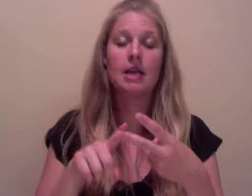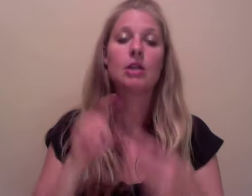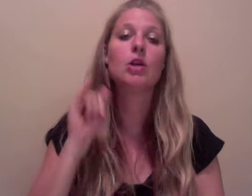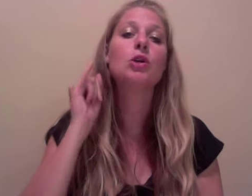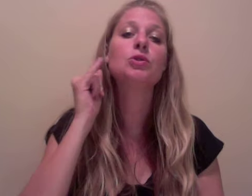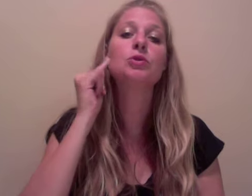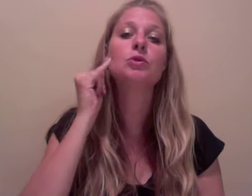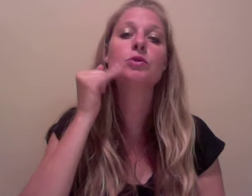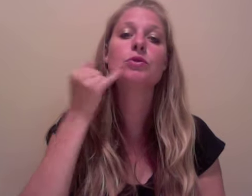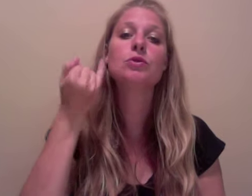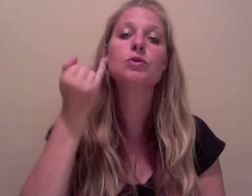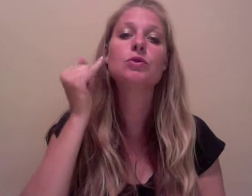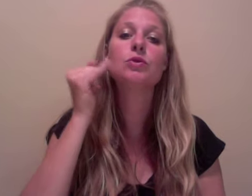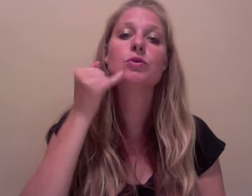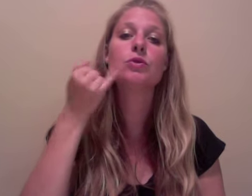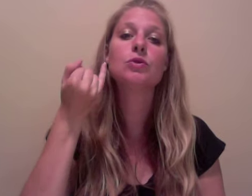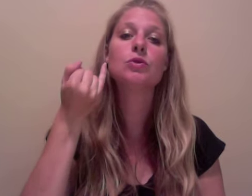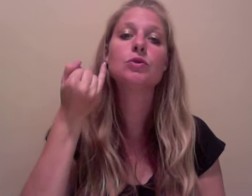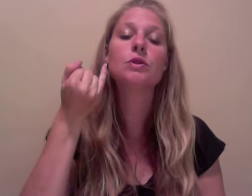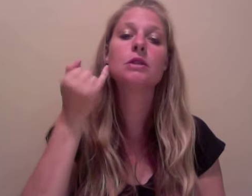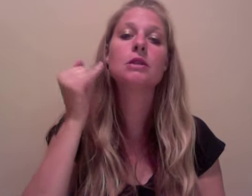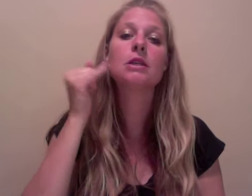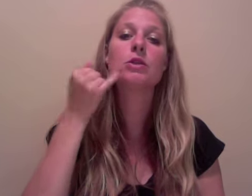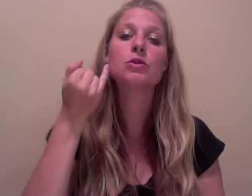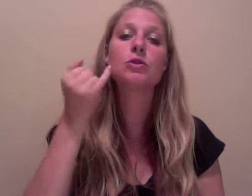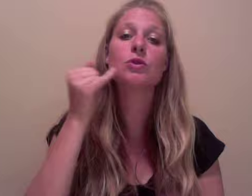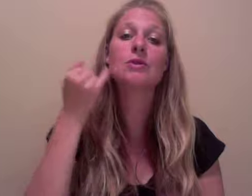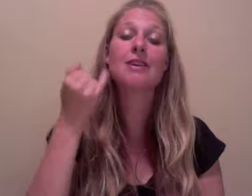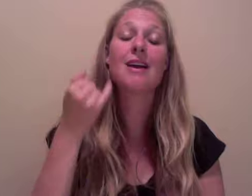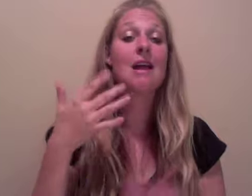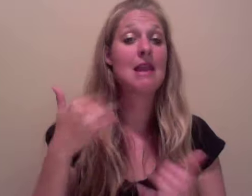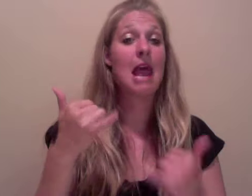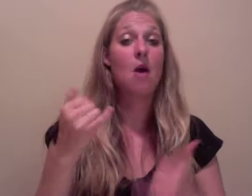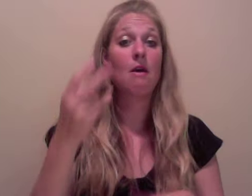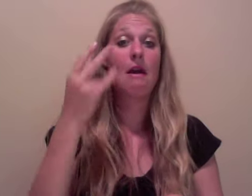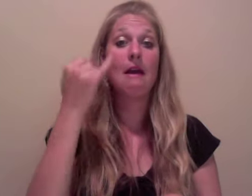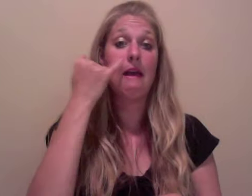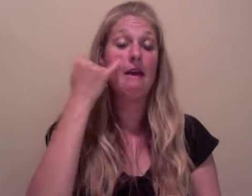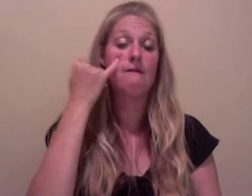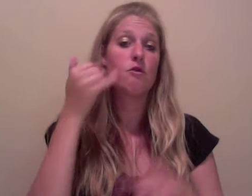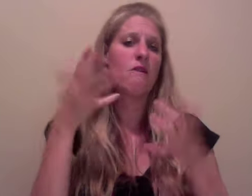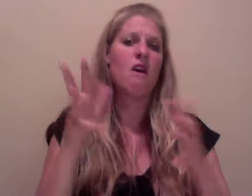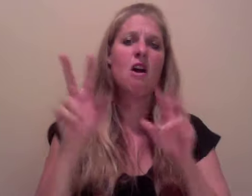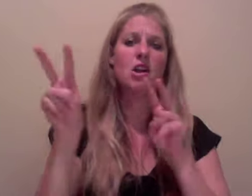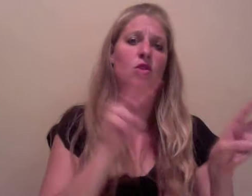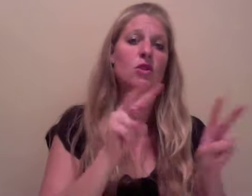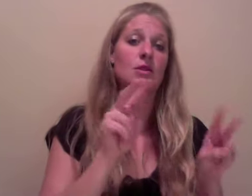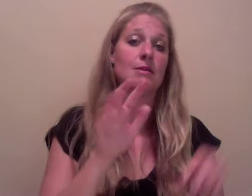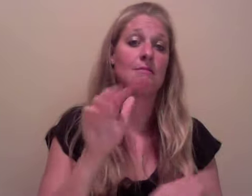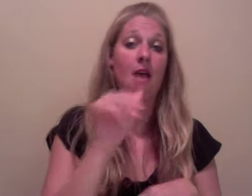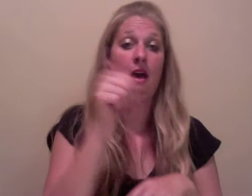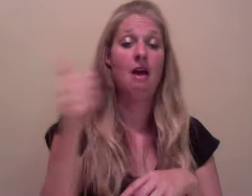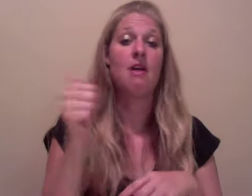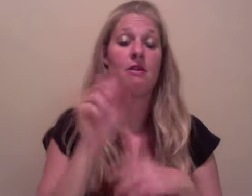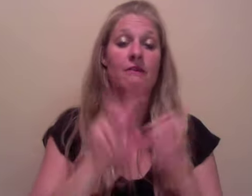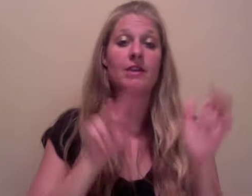And the second sign is your J hand shape, and you're just going to be on the right hand side of your face and just do the J hand